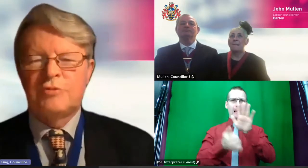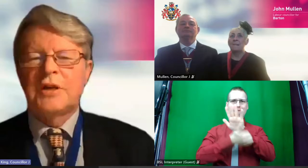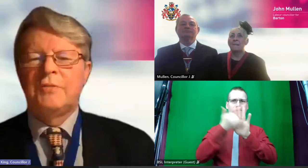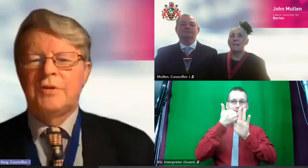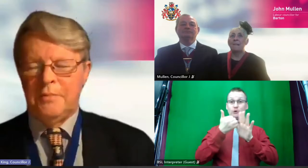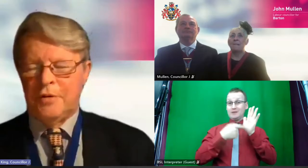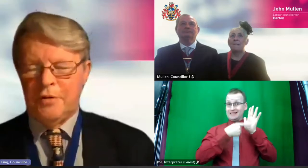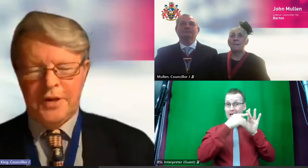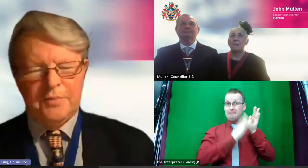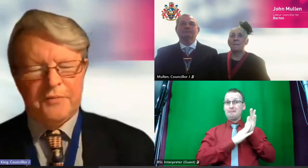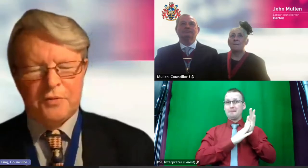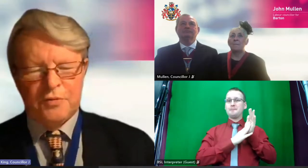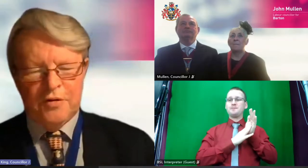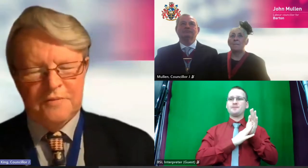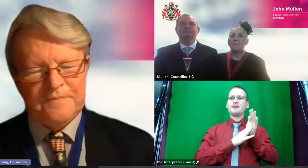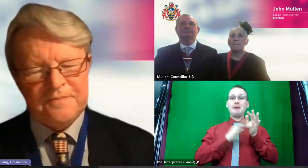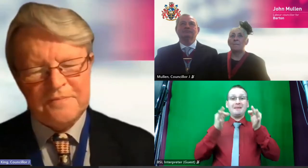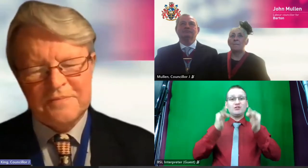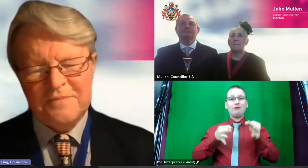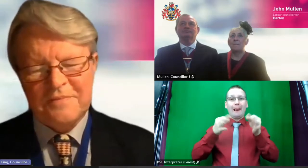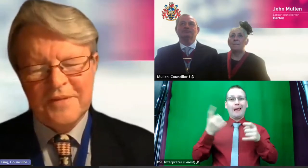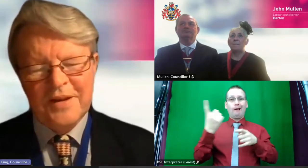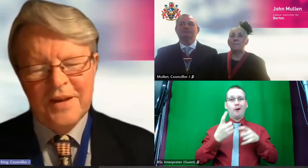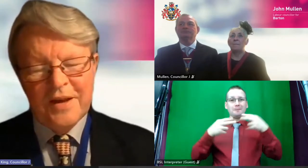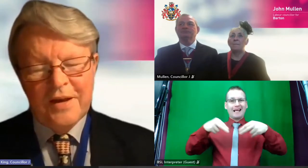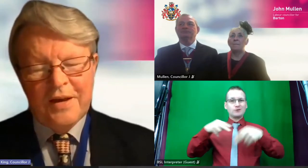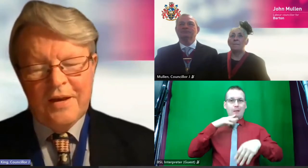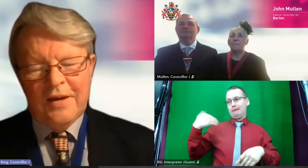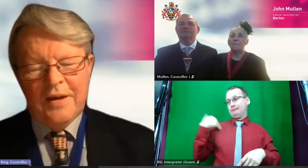maybe strictly will come calling before too long.